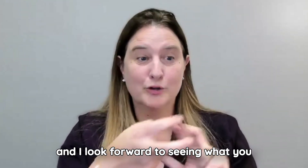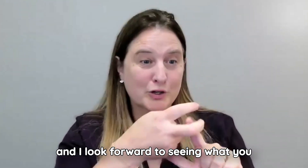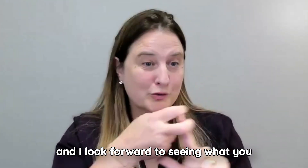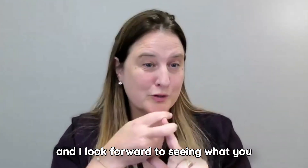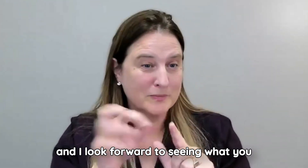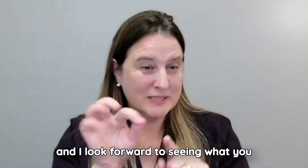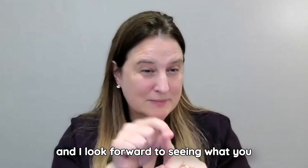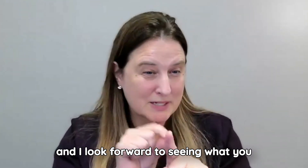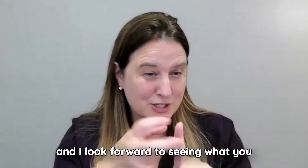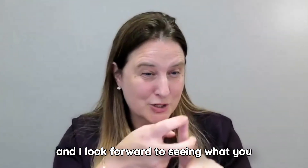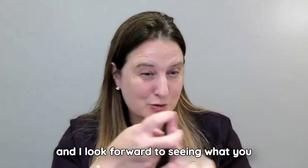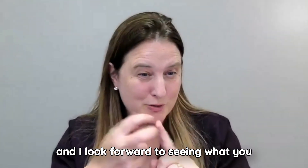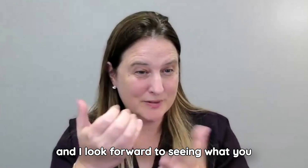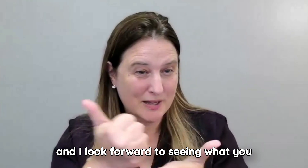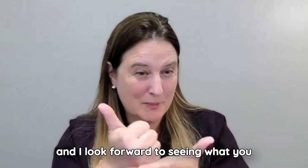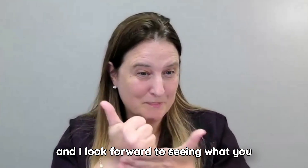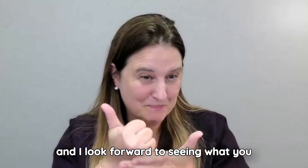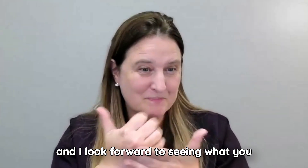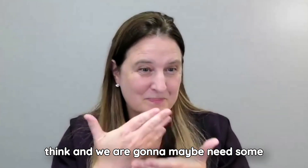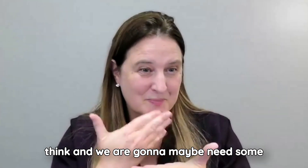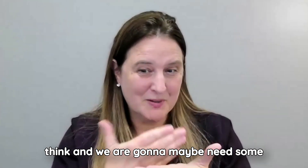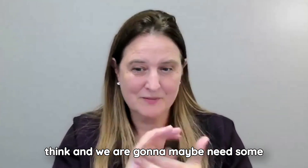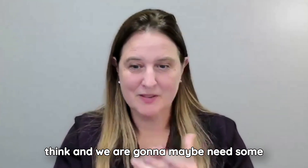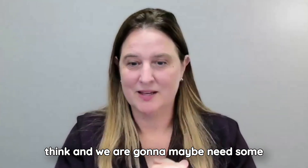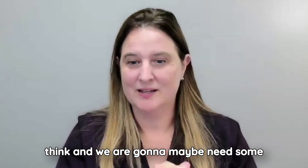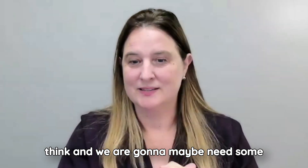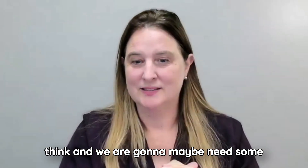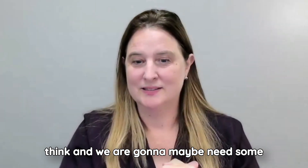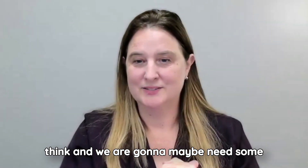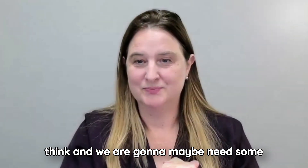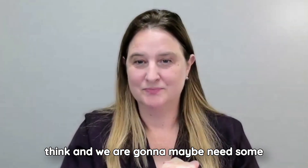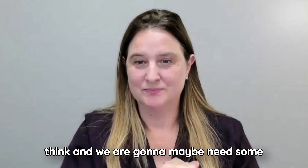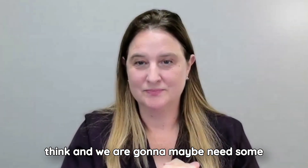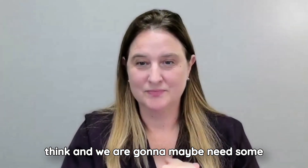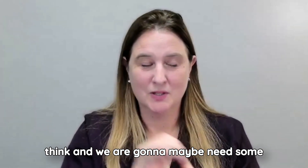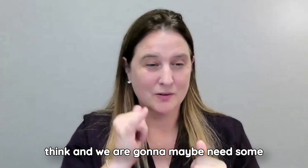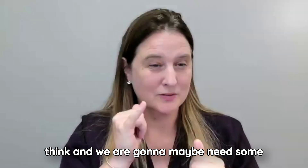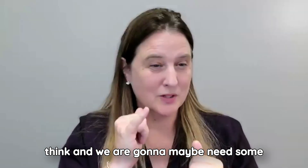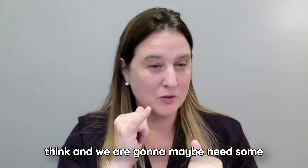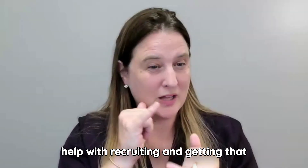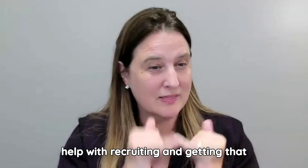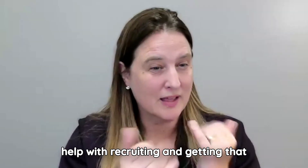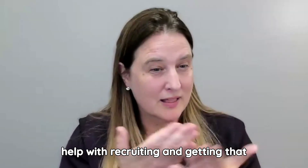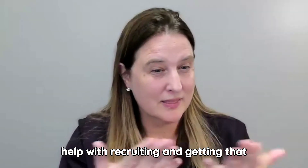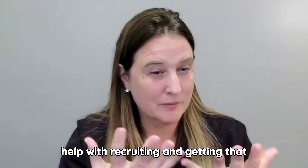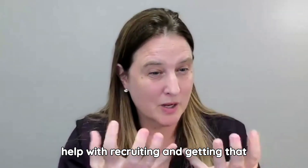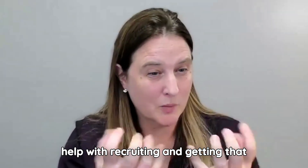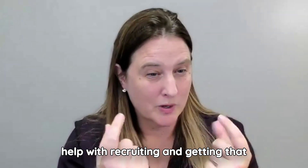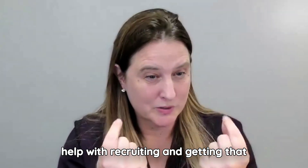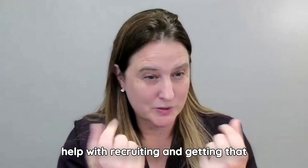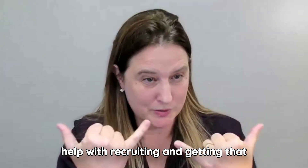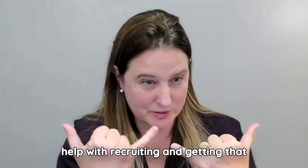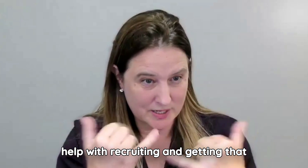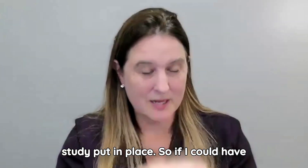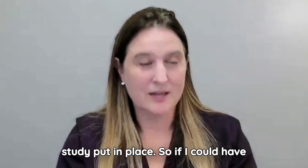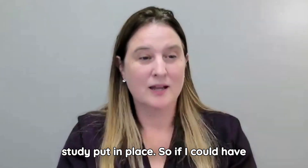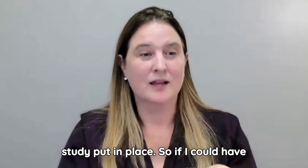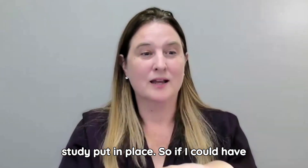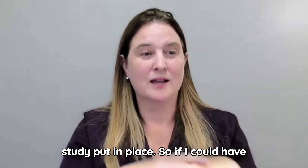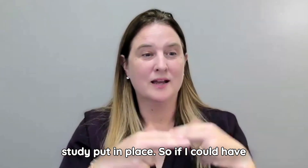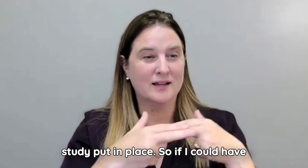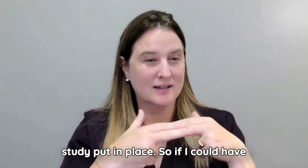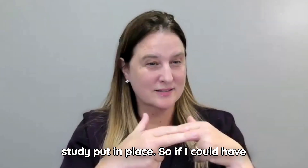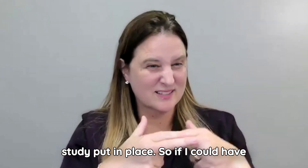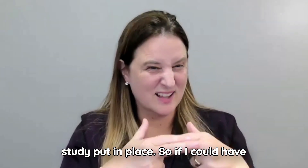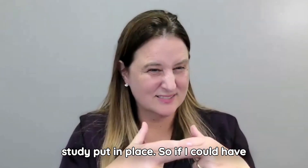And I look forward to seeing what you think. And we are gonna maybe need some help with recruiting and getting that study